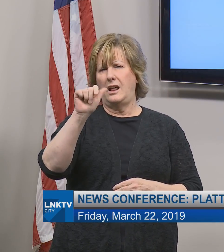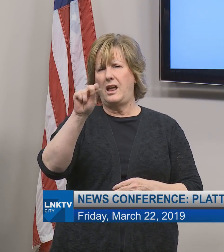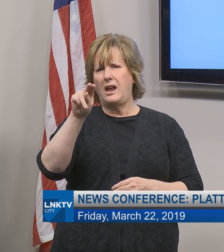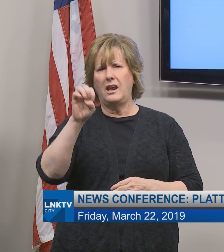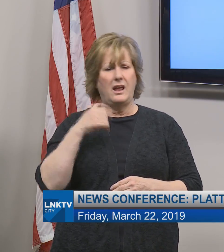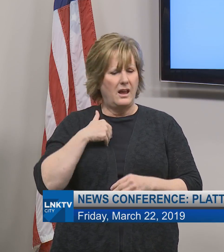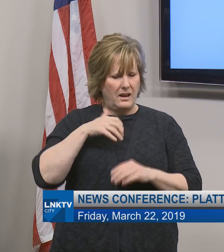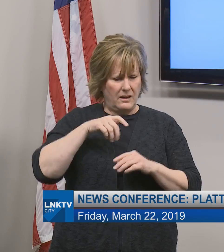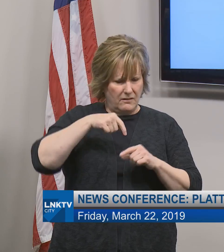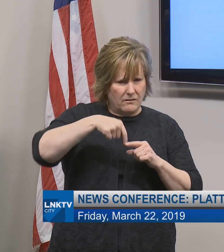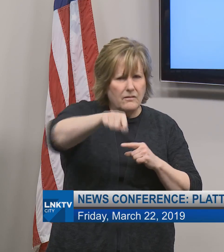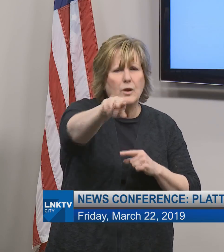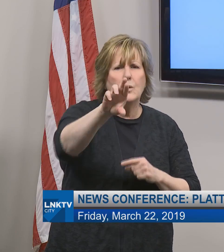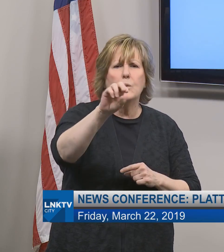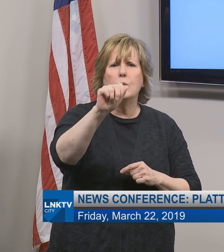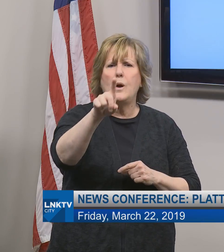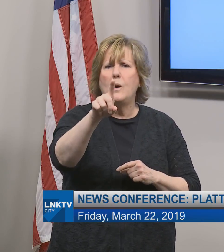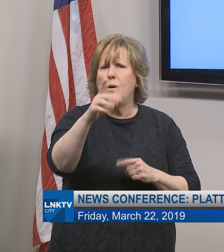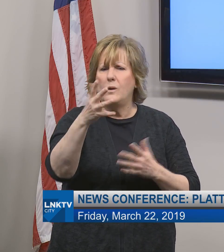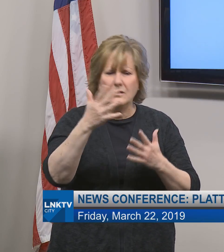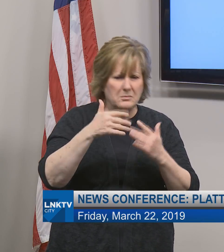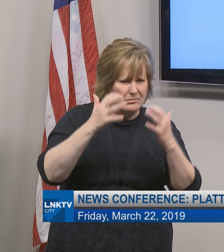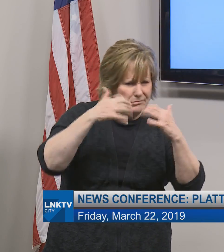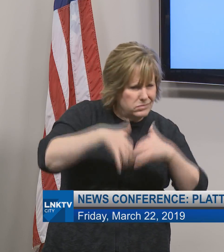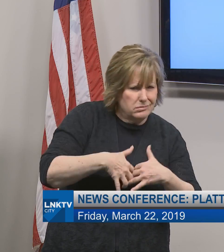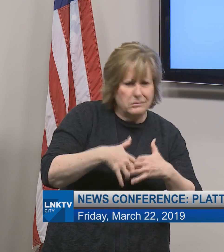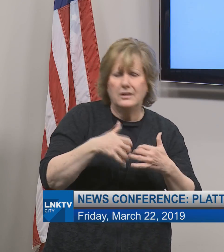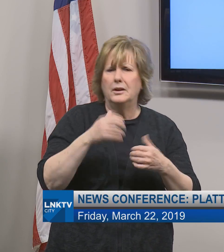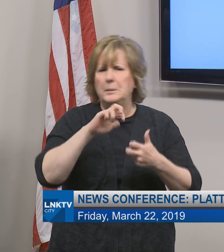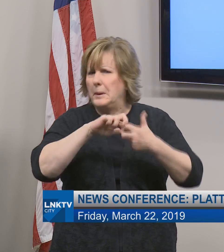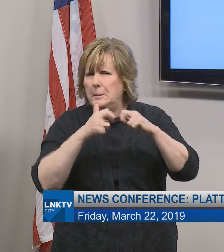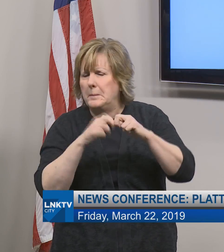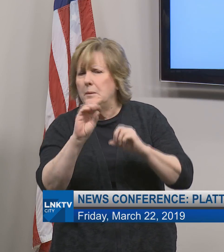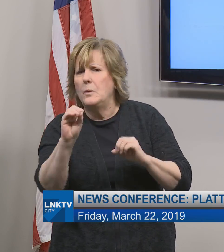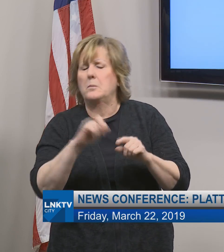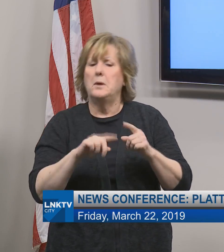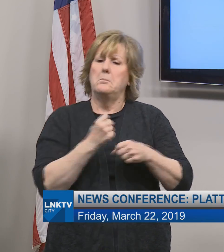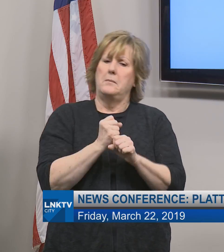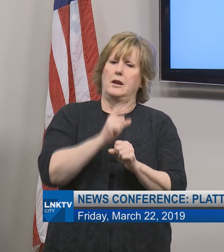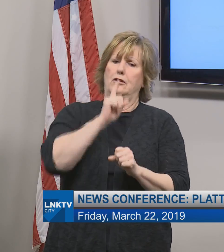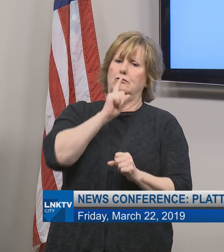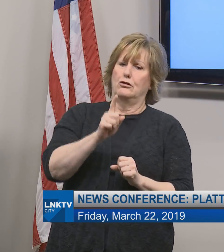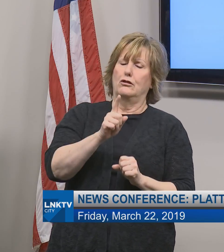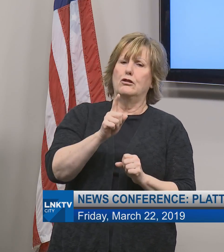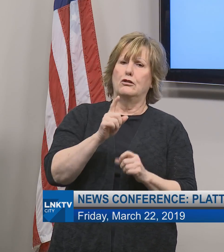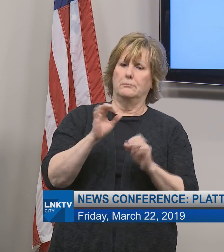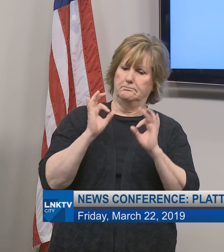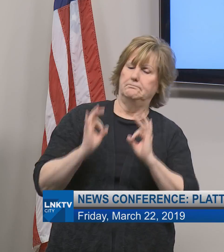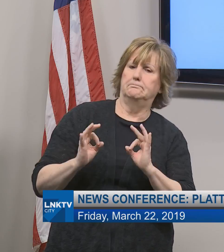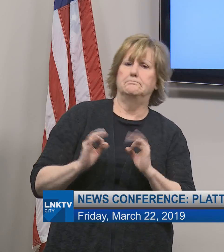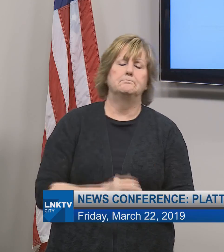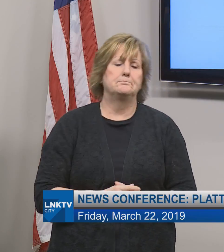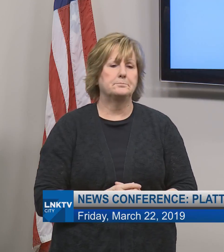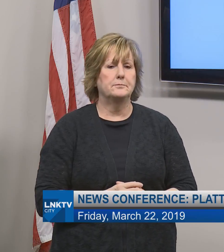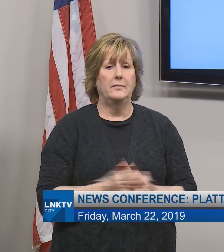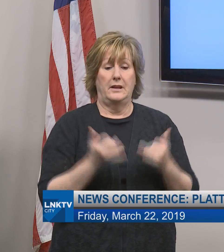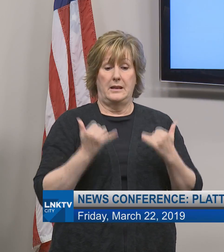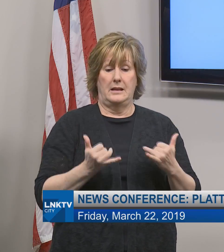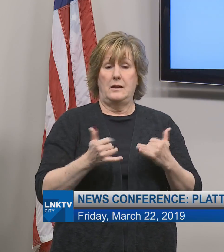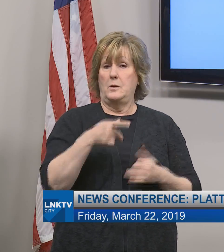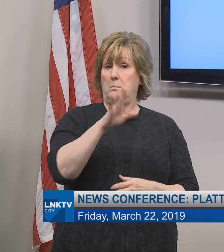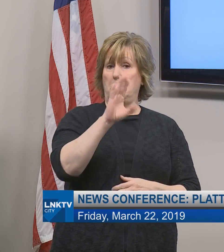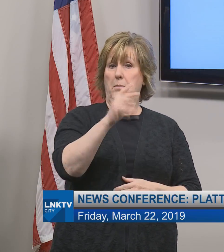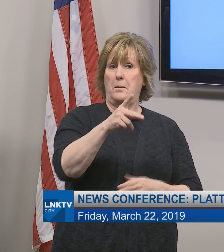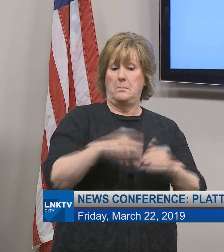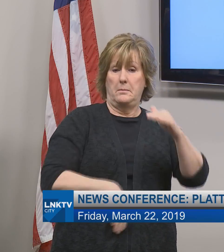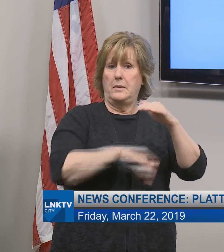outage and we had some exposure there. We don't think there's any problems or issues with it, but we just need to recover it. Current pumping capacity